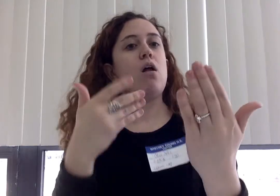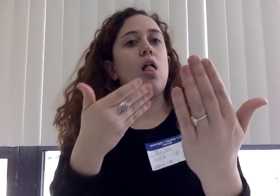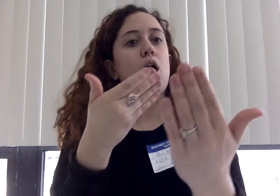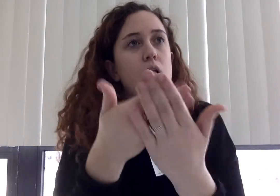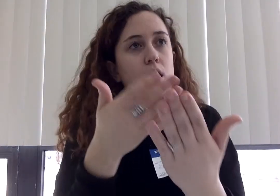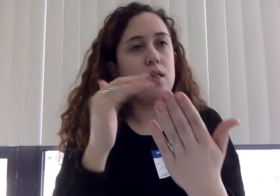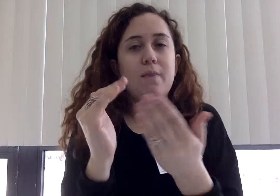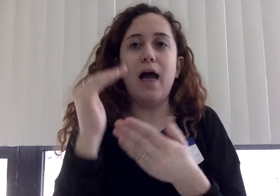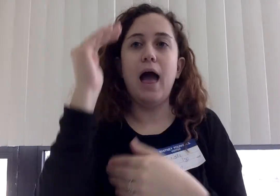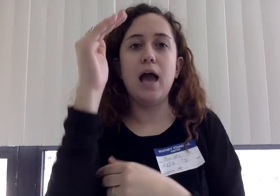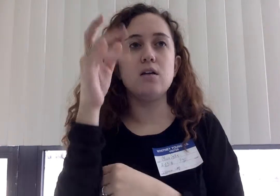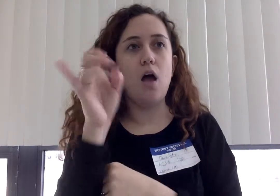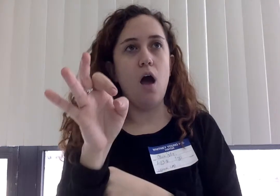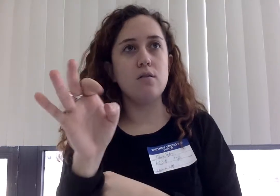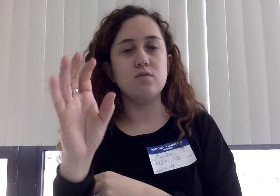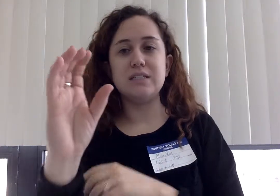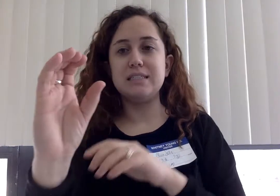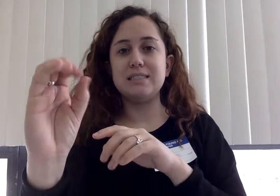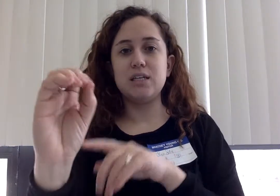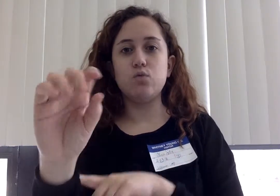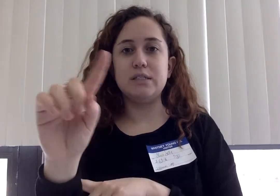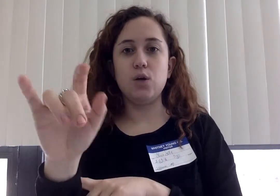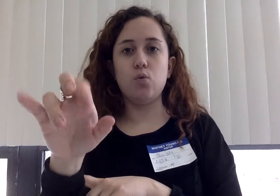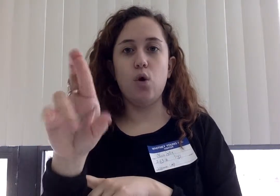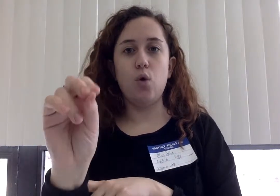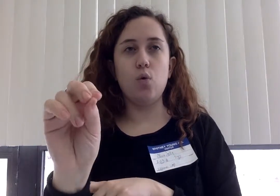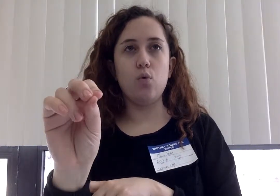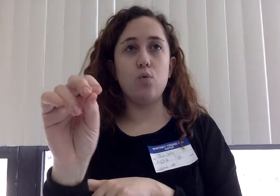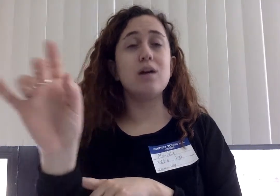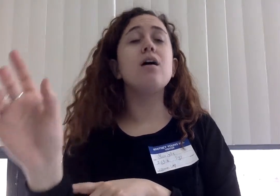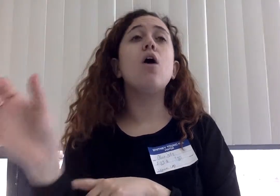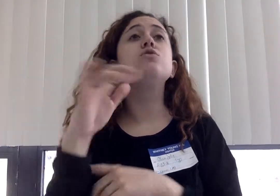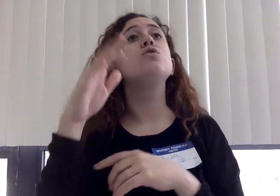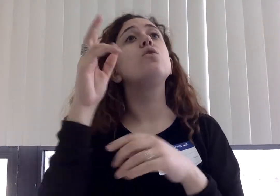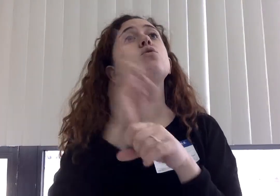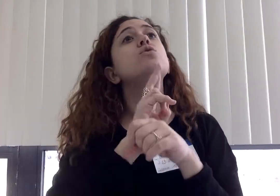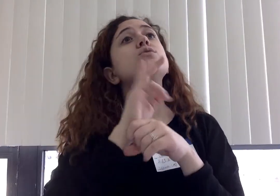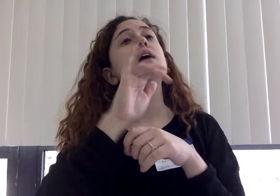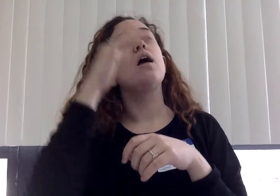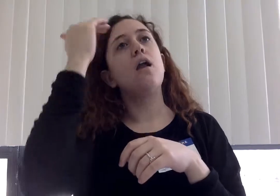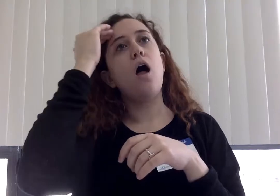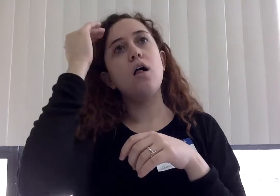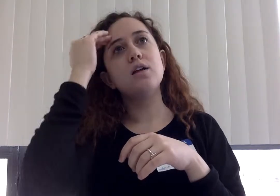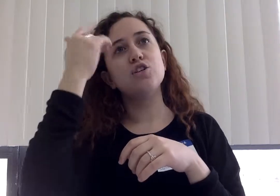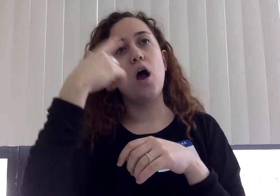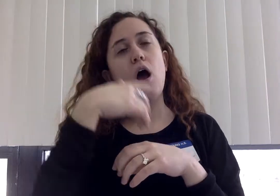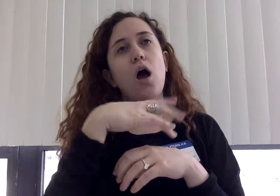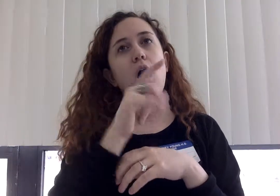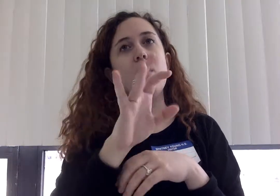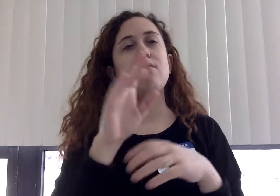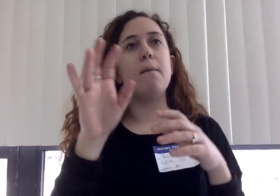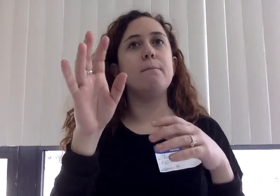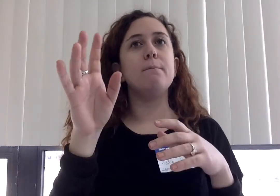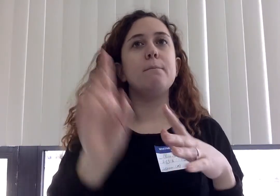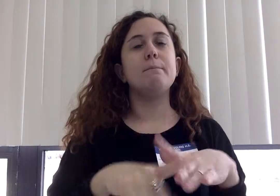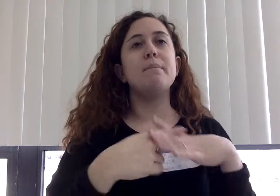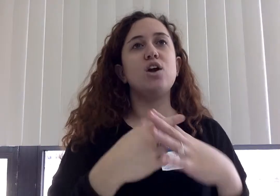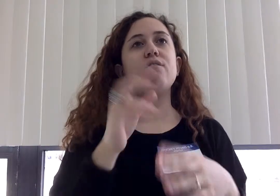this function. okay. We can also use our knowledge of the parent function, right? We know generally it should take this shape. There will be those